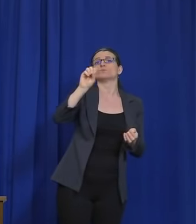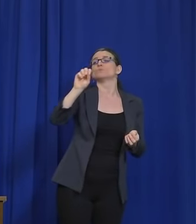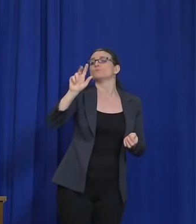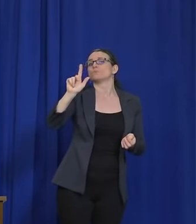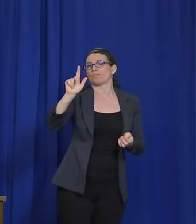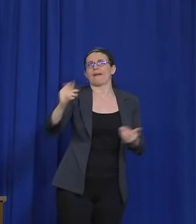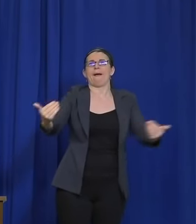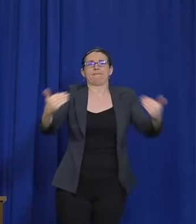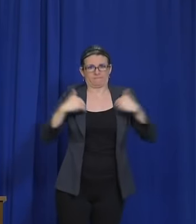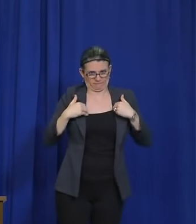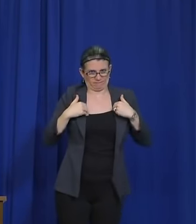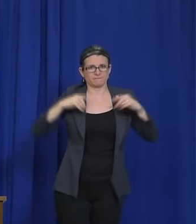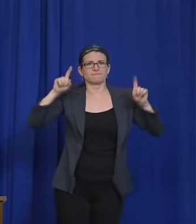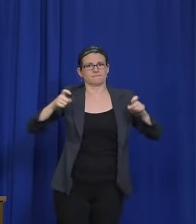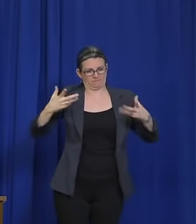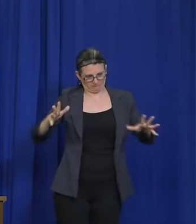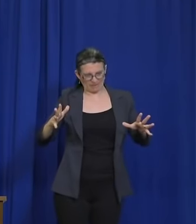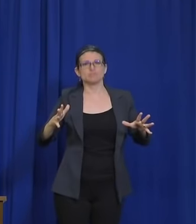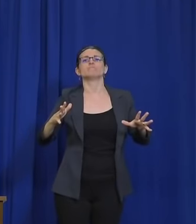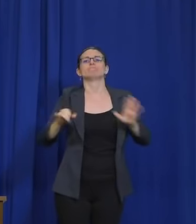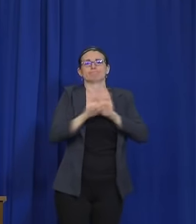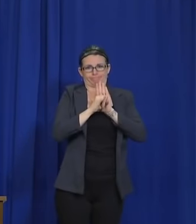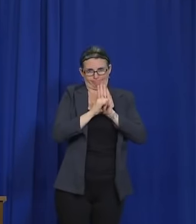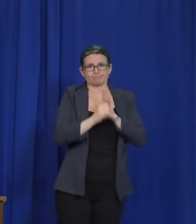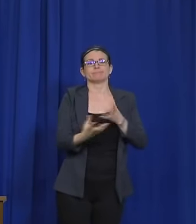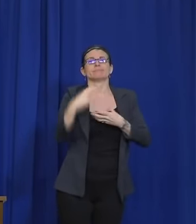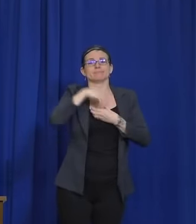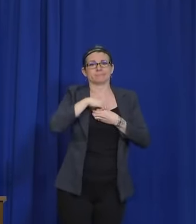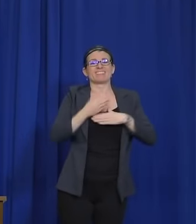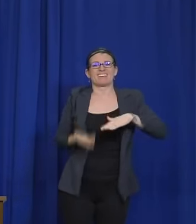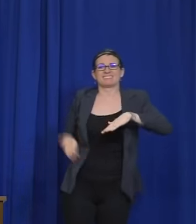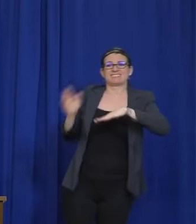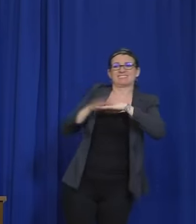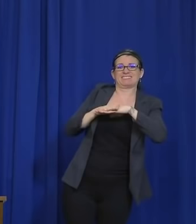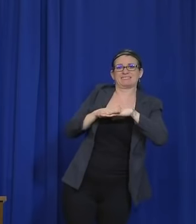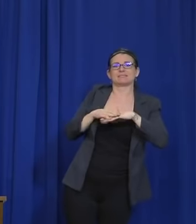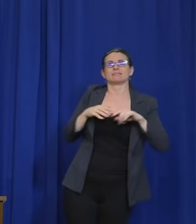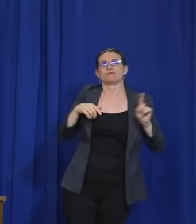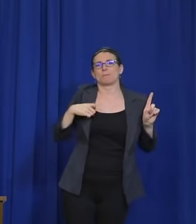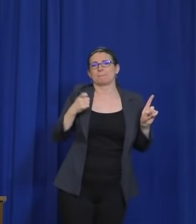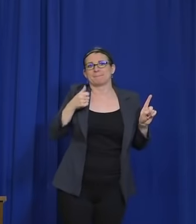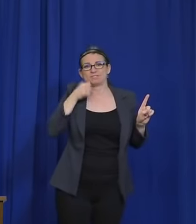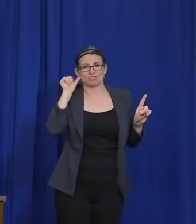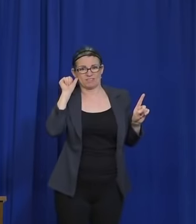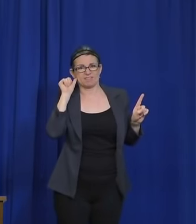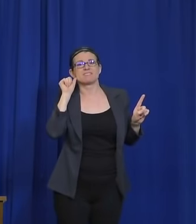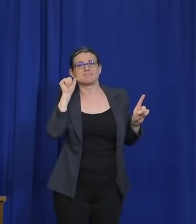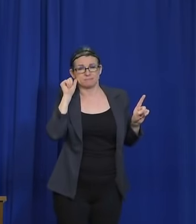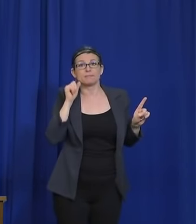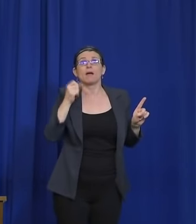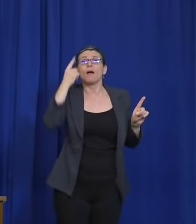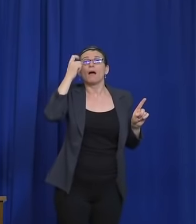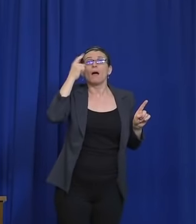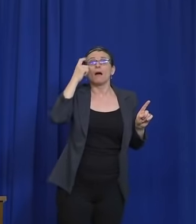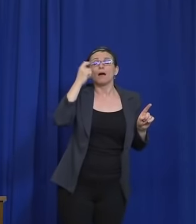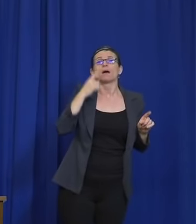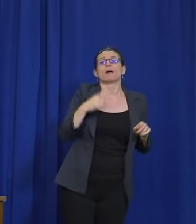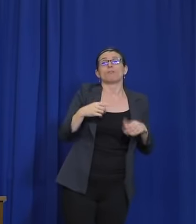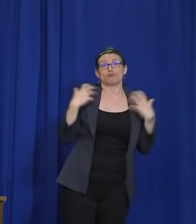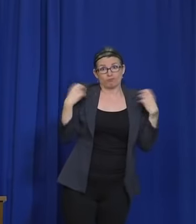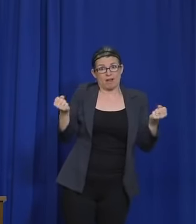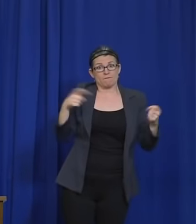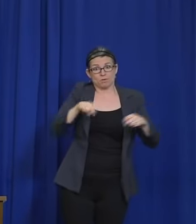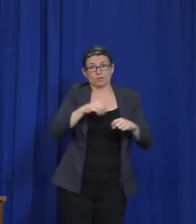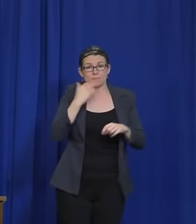are 549 people who have recovered. That is an increase of 17 from yesterday. And all told, since the beginning of the